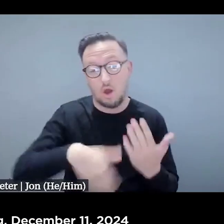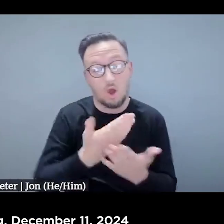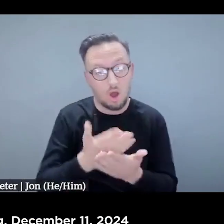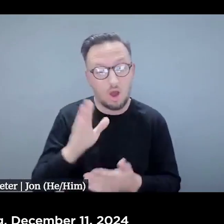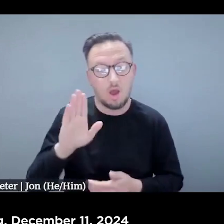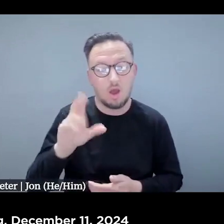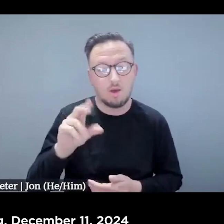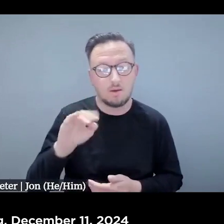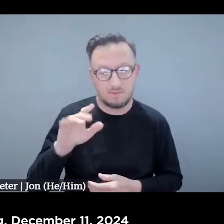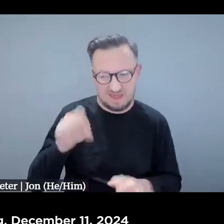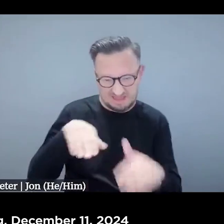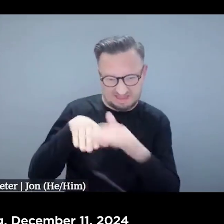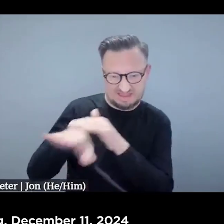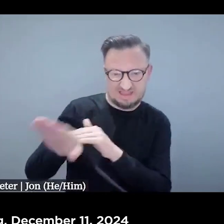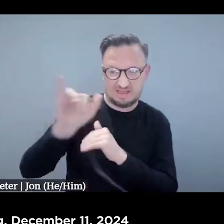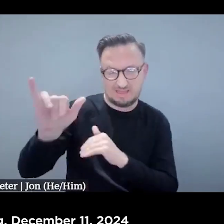this awesome light show for free.